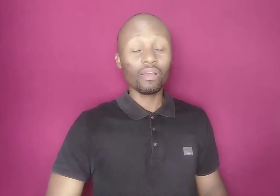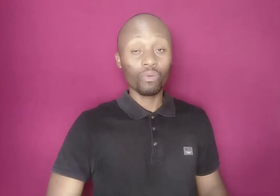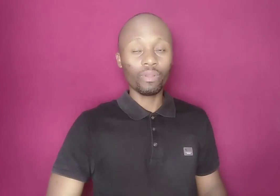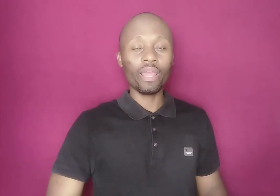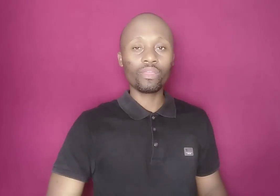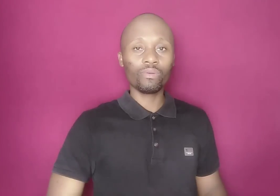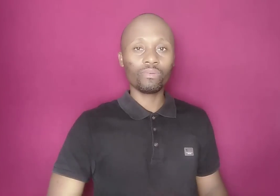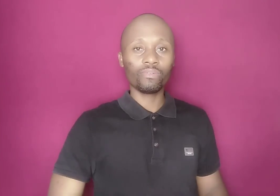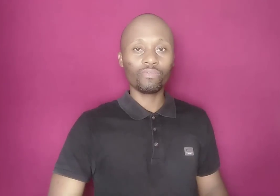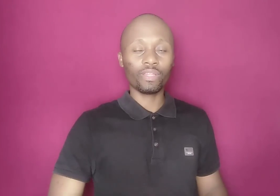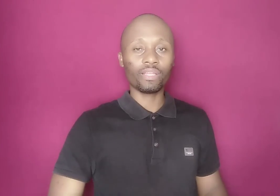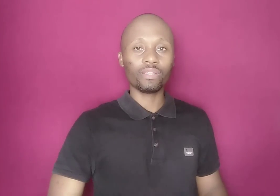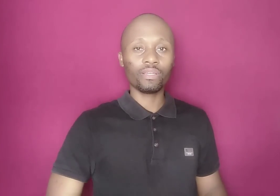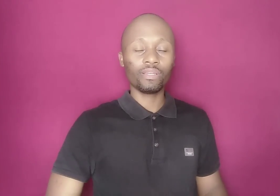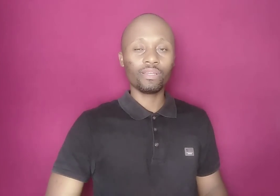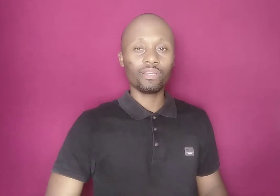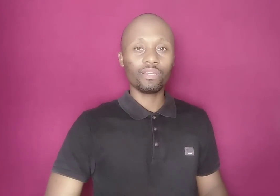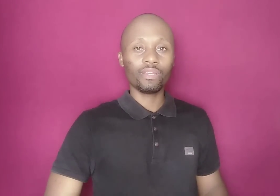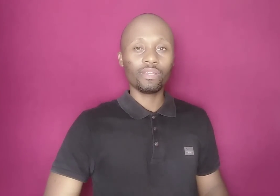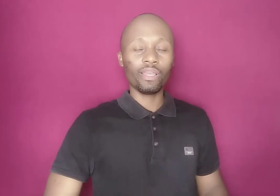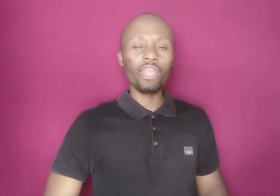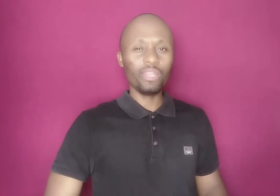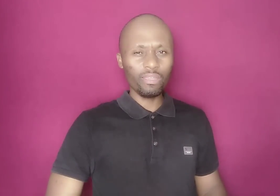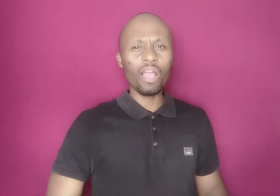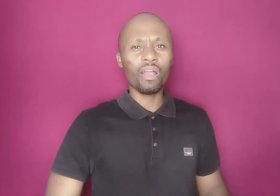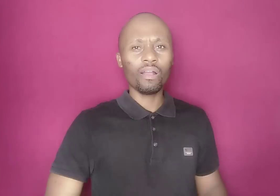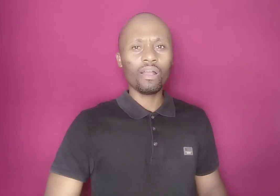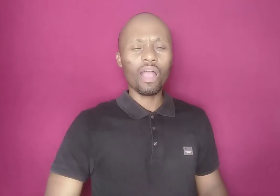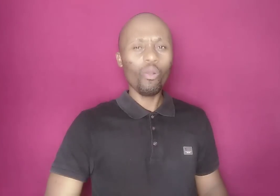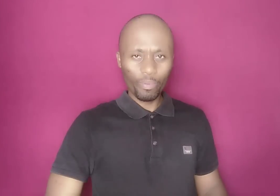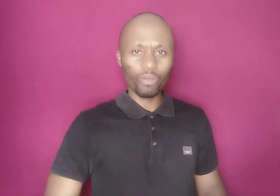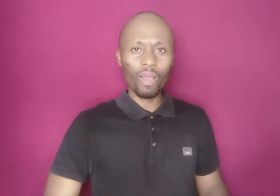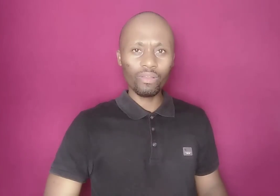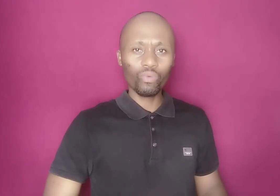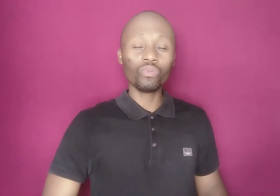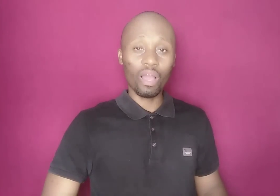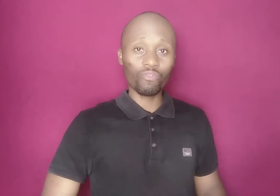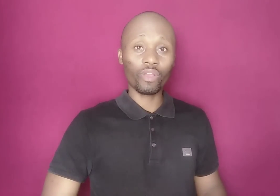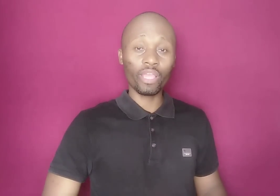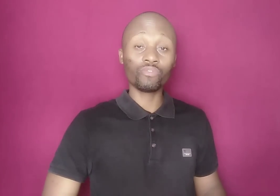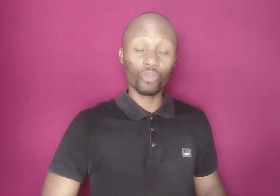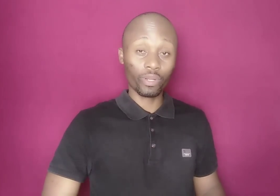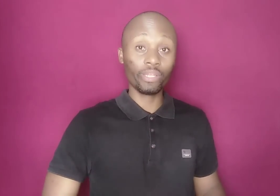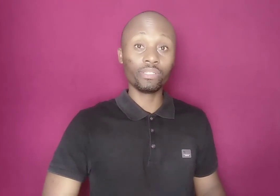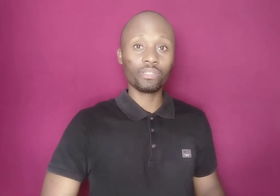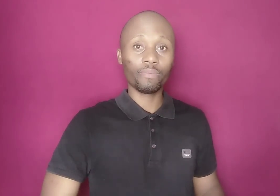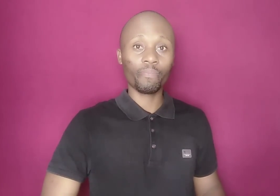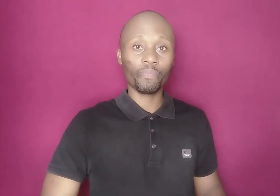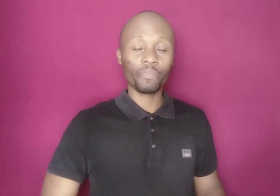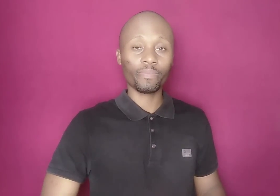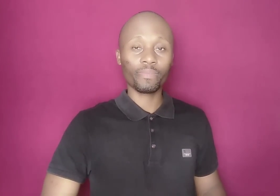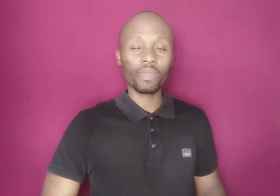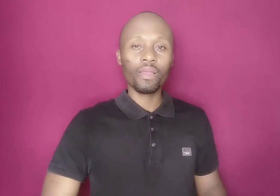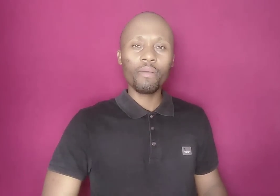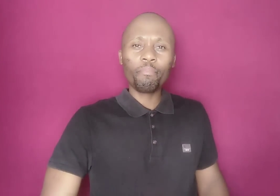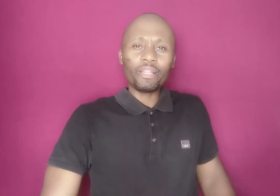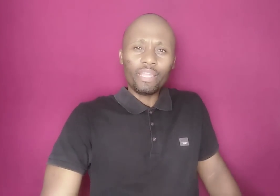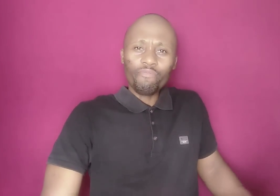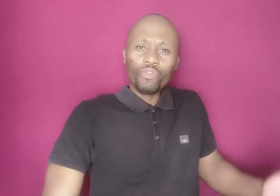we'll like you for that. And yeah, I'll be the one who'll advocate for your release. But if you